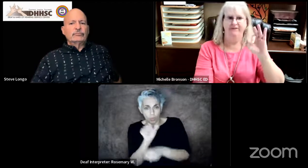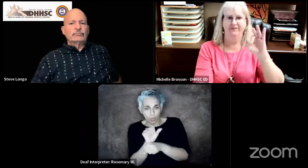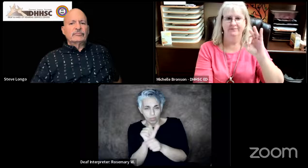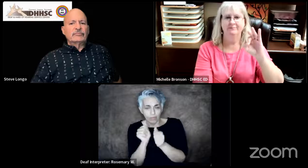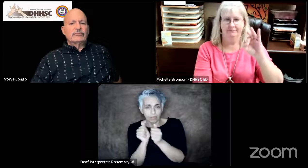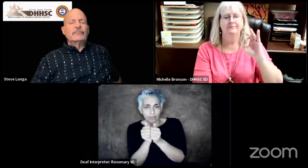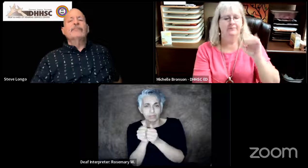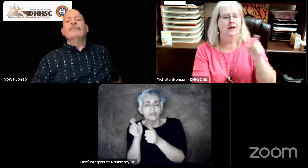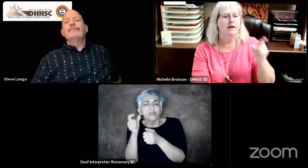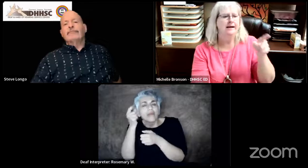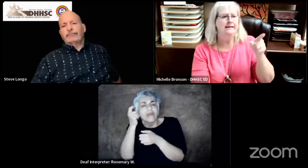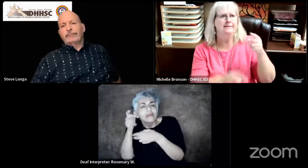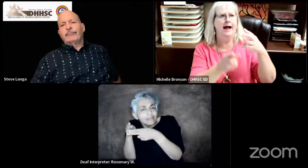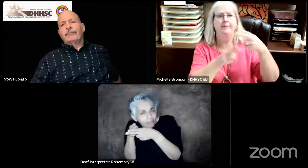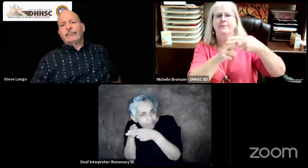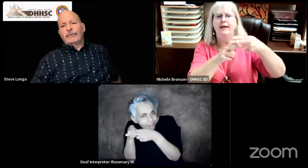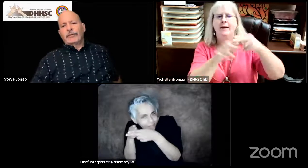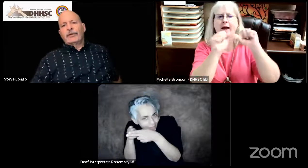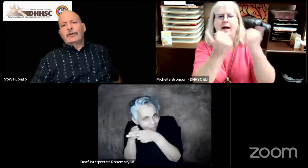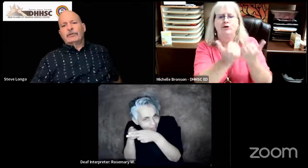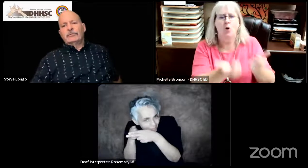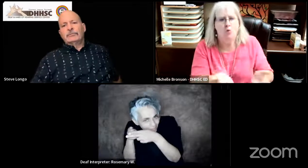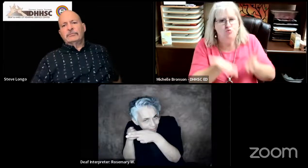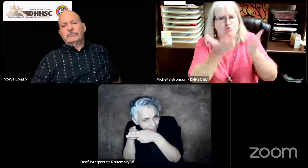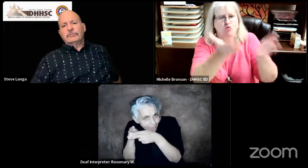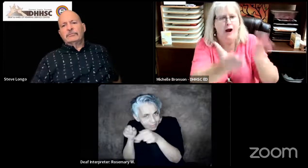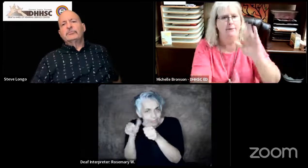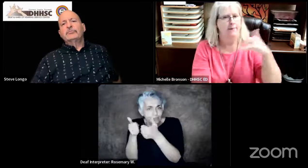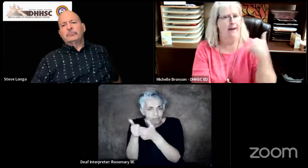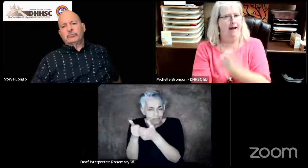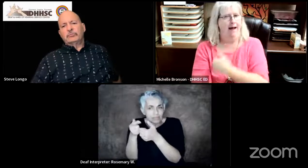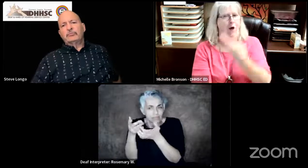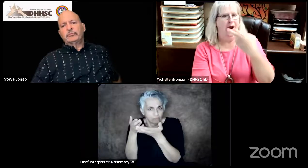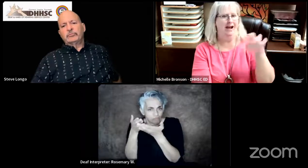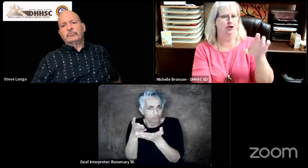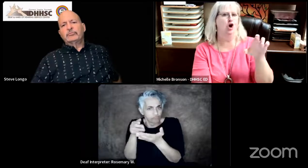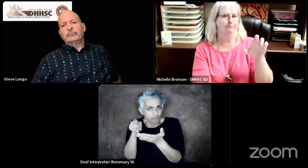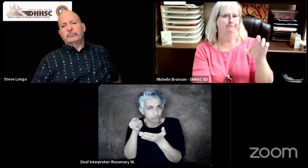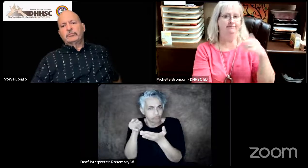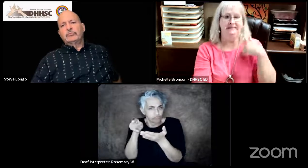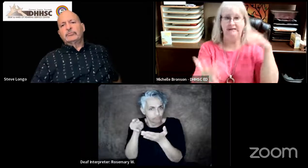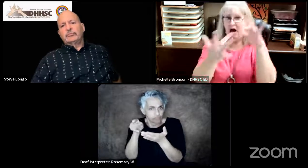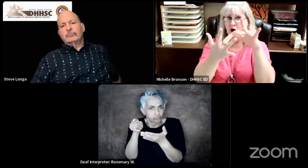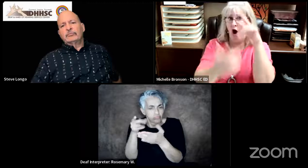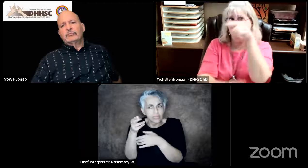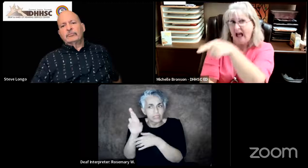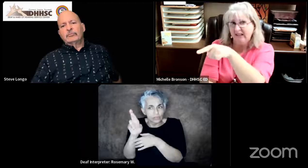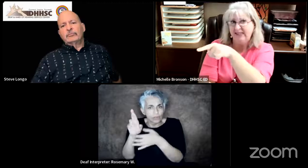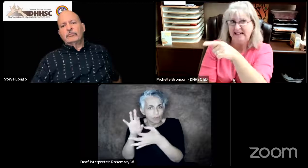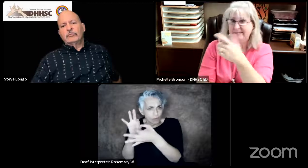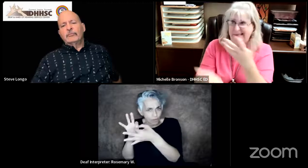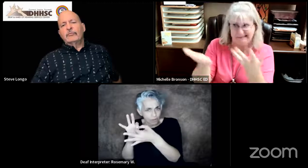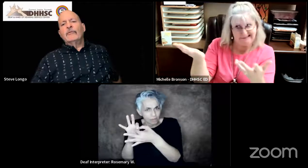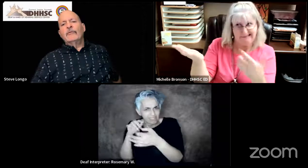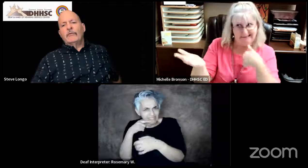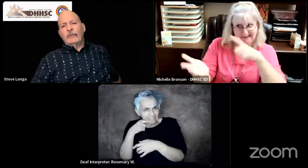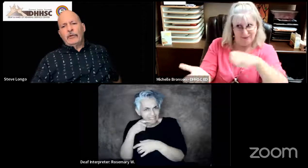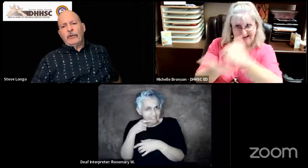through Robert Hoff. It's a temp agency that was recommended by our